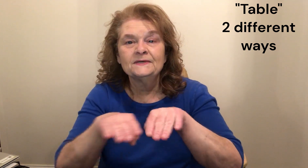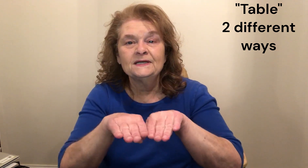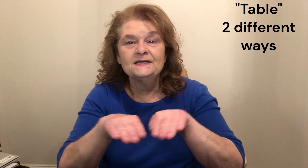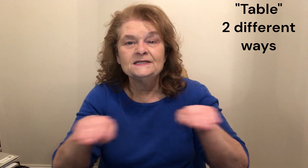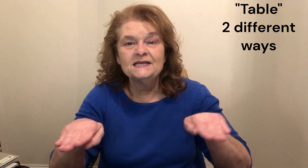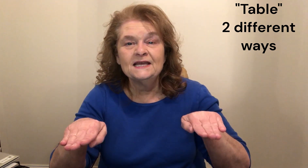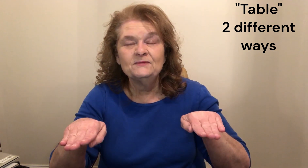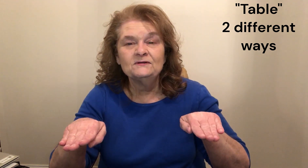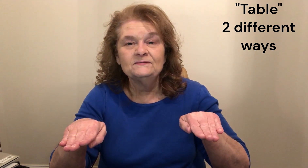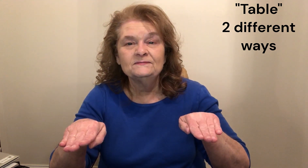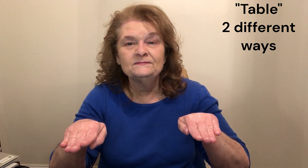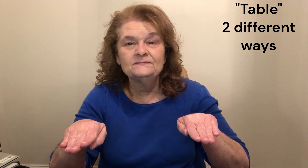Table.